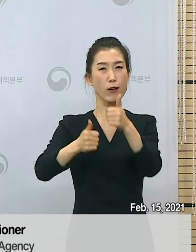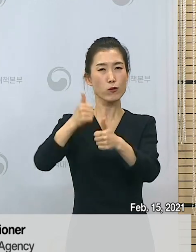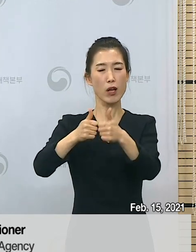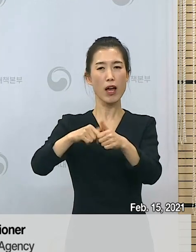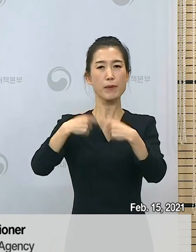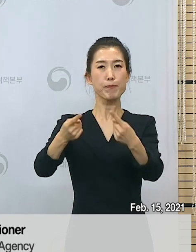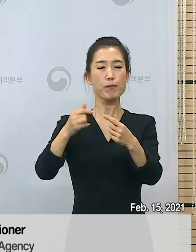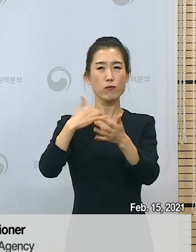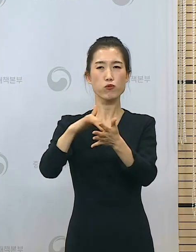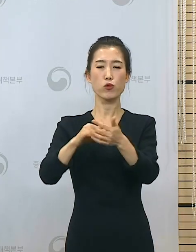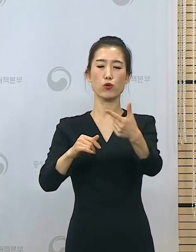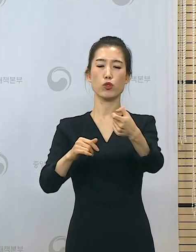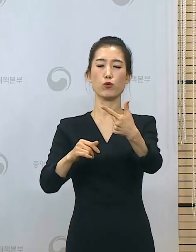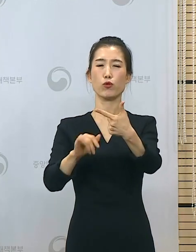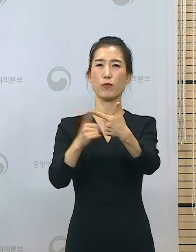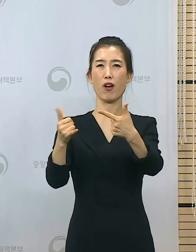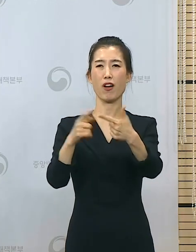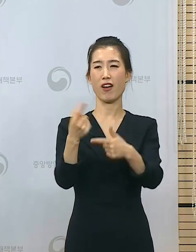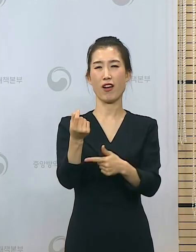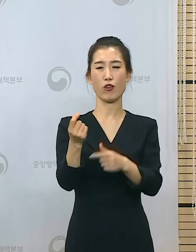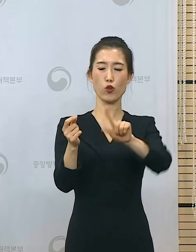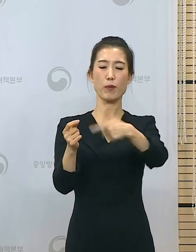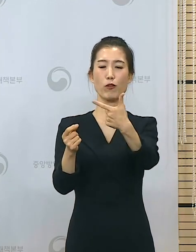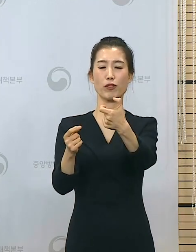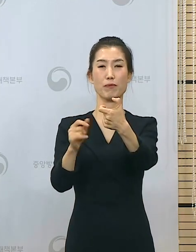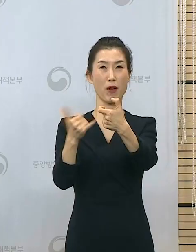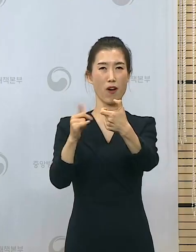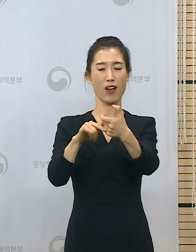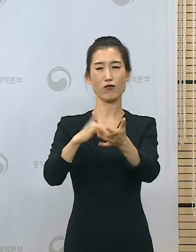any statistical significance.